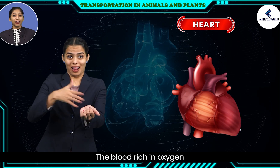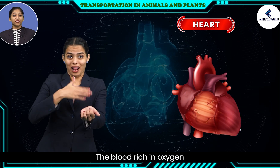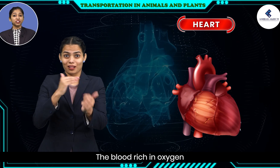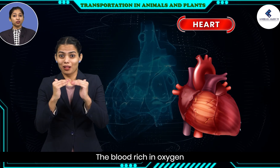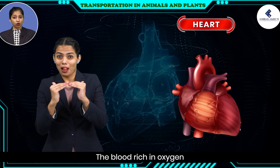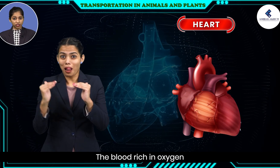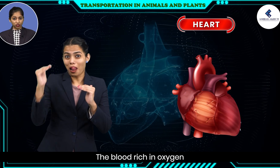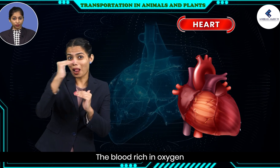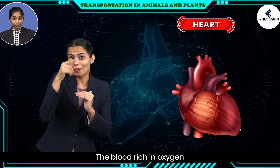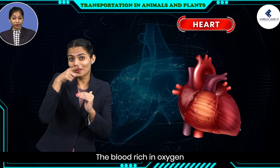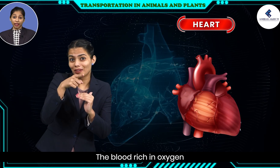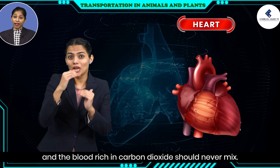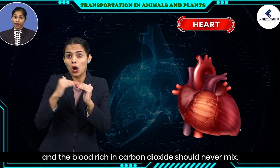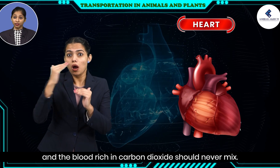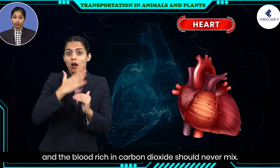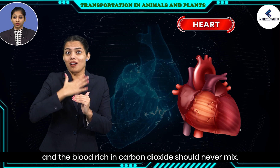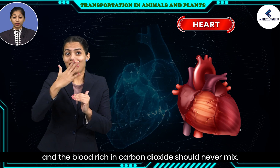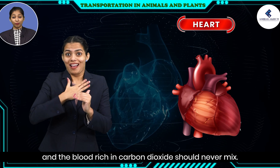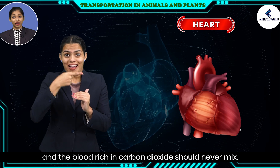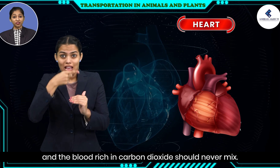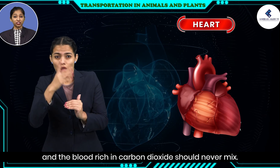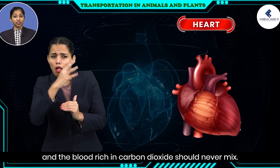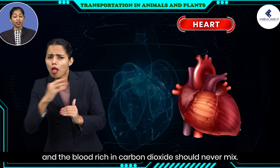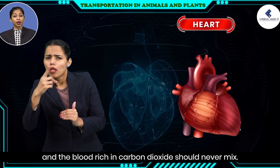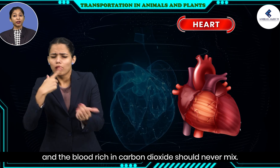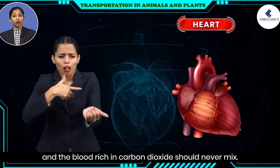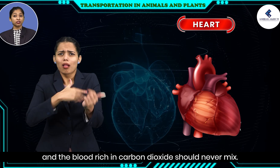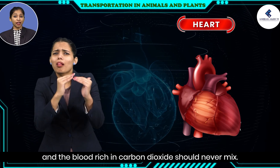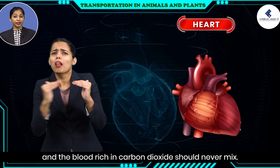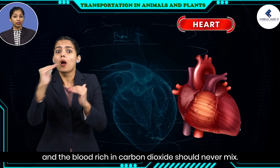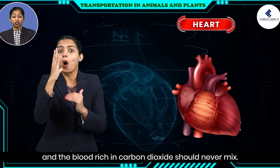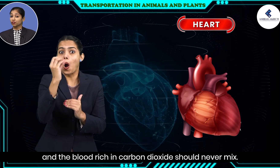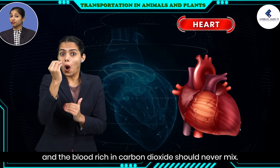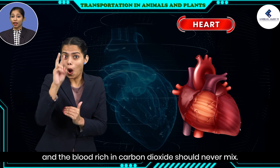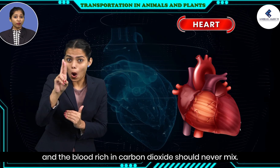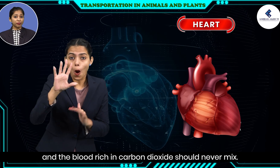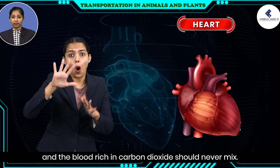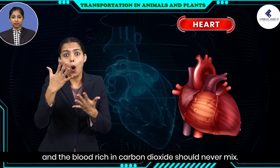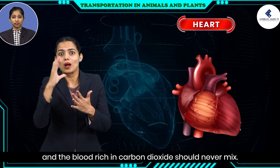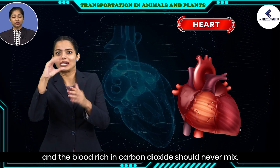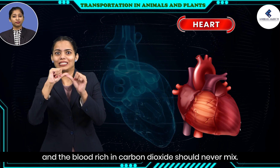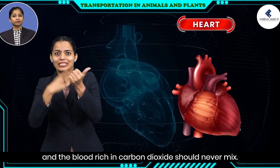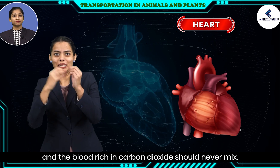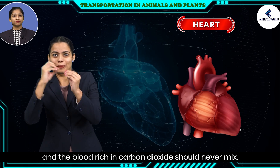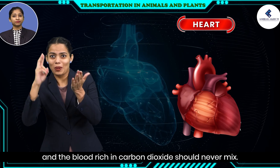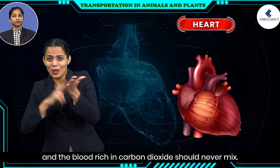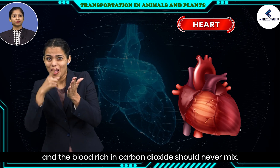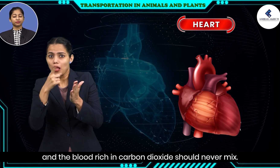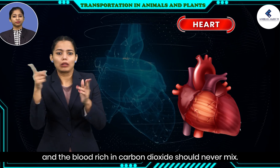The blood rich in oxygen and the blood rich in carbon dioxide should never mix.